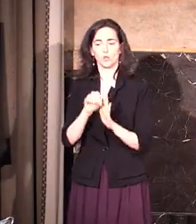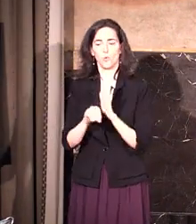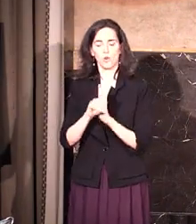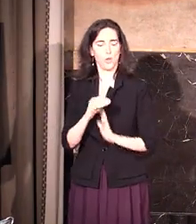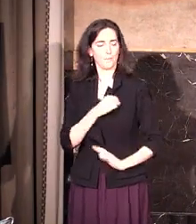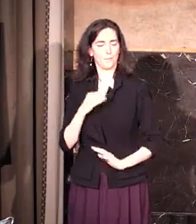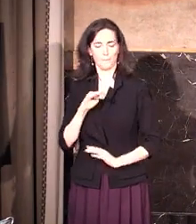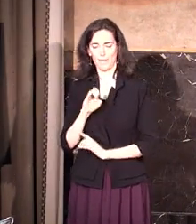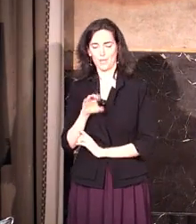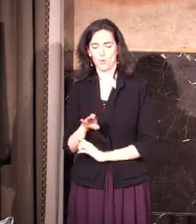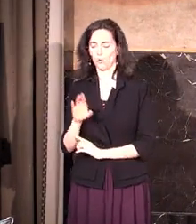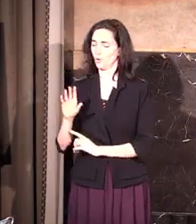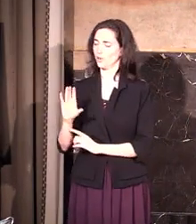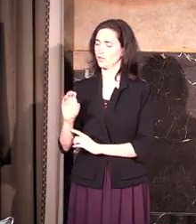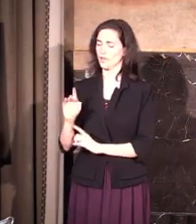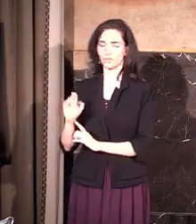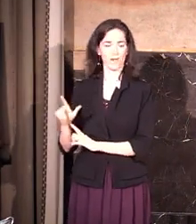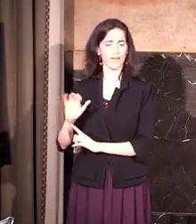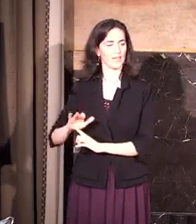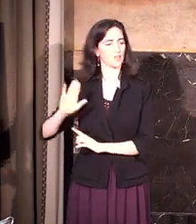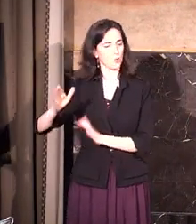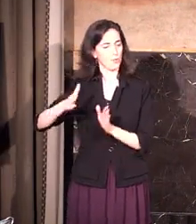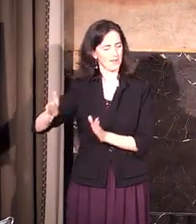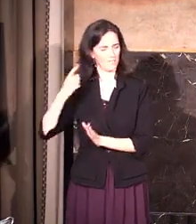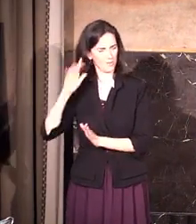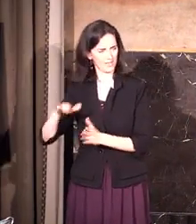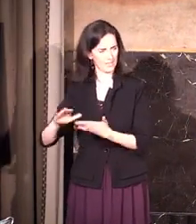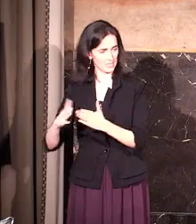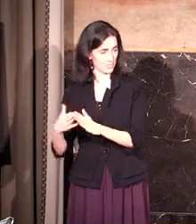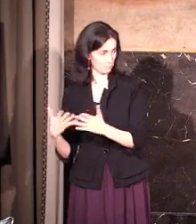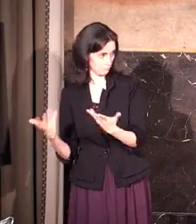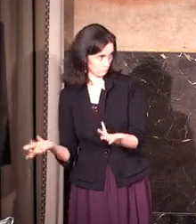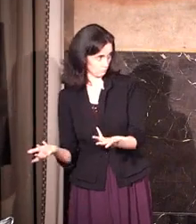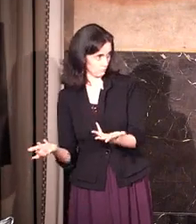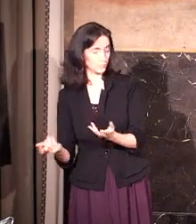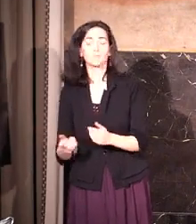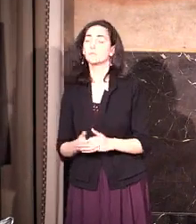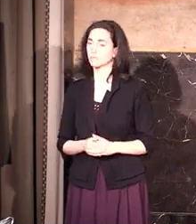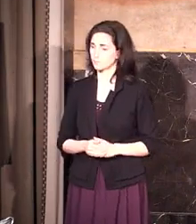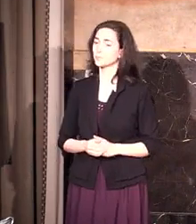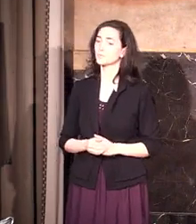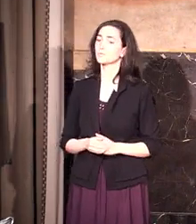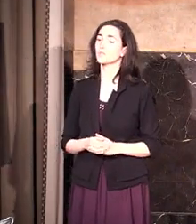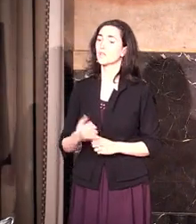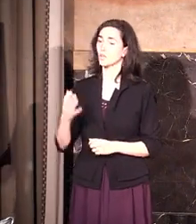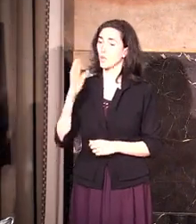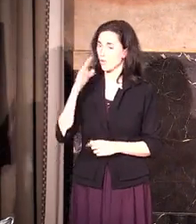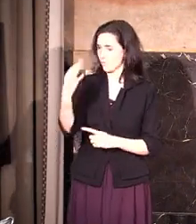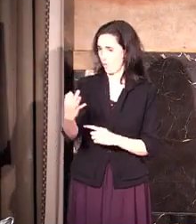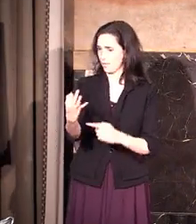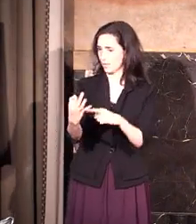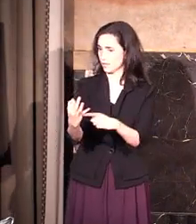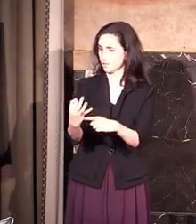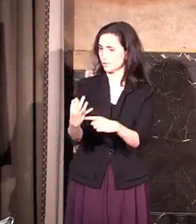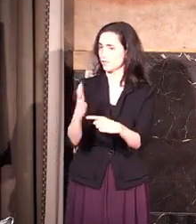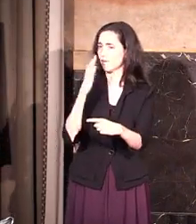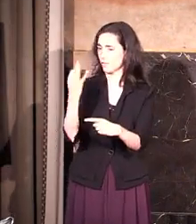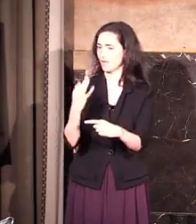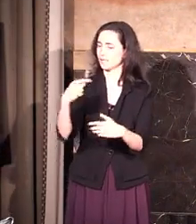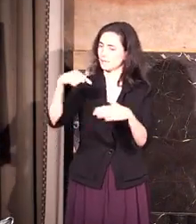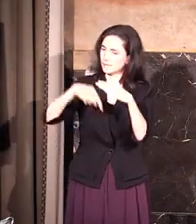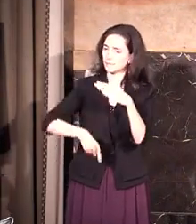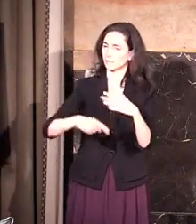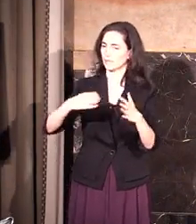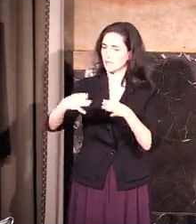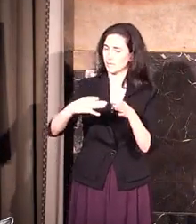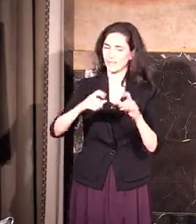said that that is part of their plan in the city. Yeah. So on Friday, we're going to get deep into the testing strategy